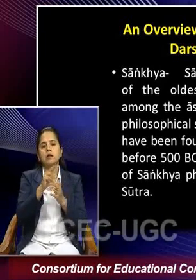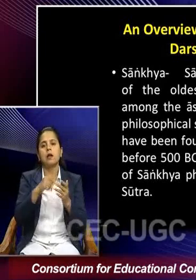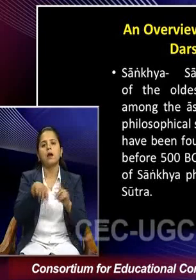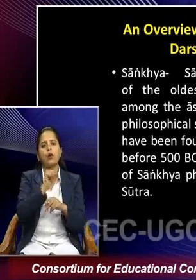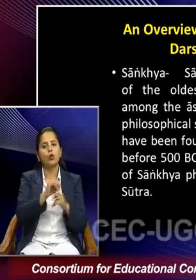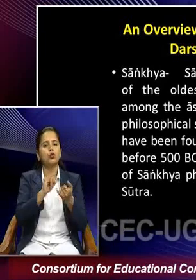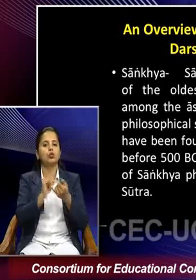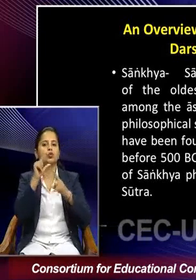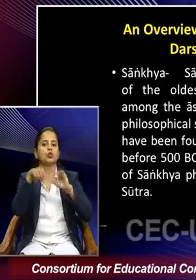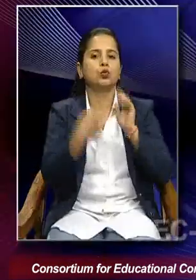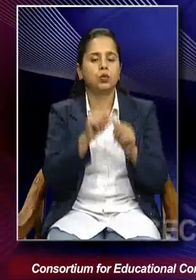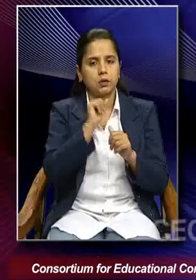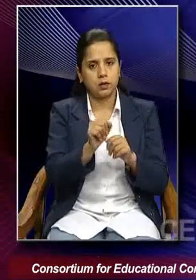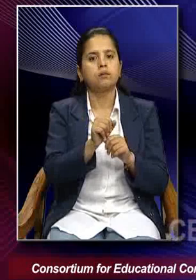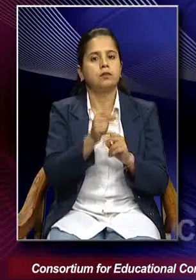Sutra.